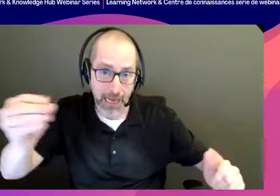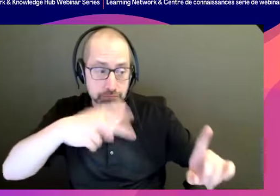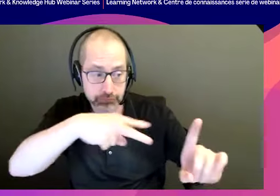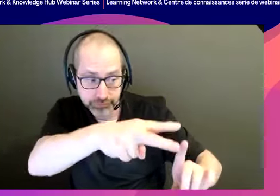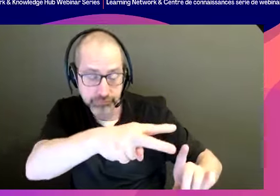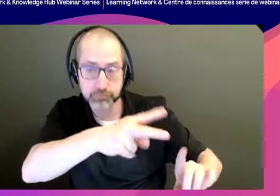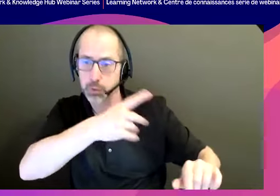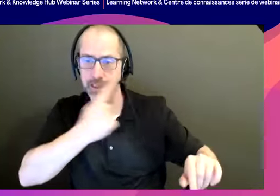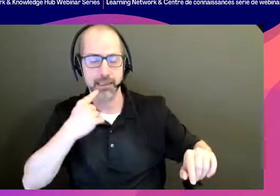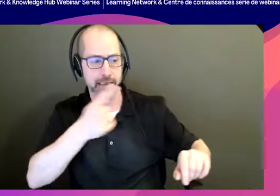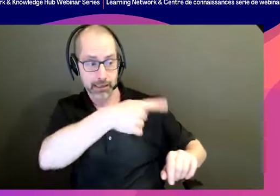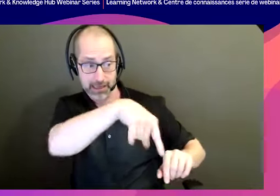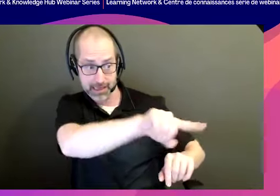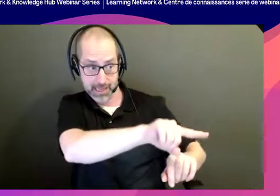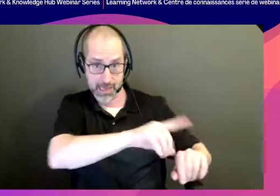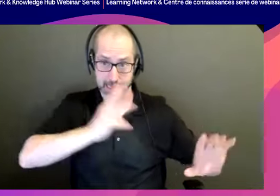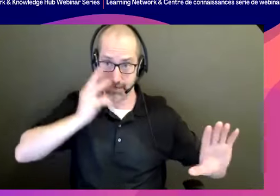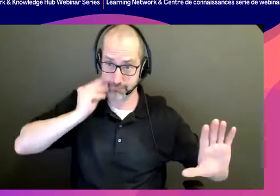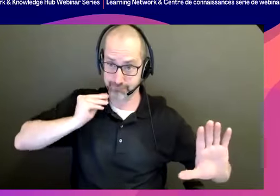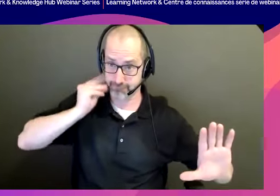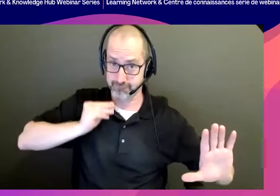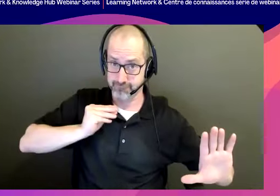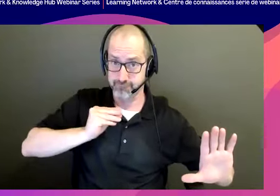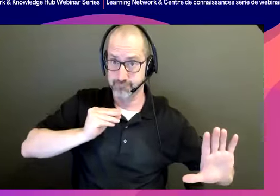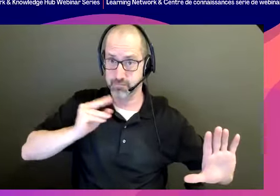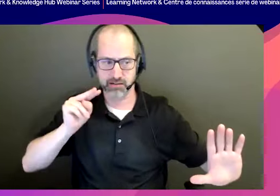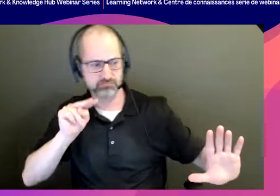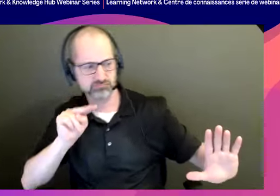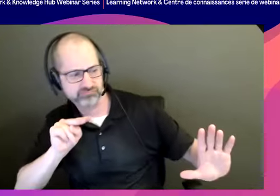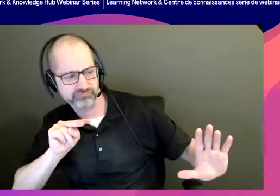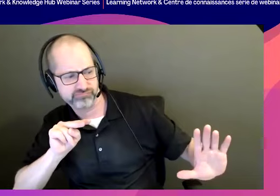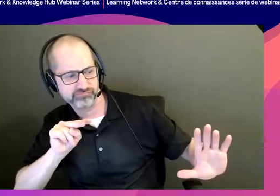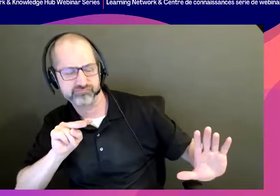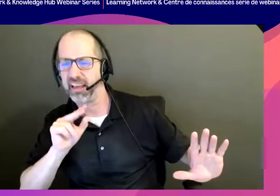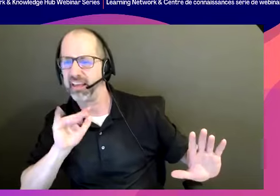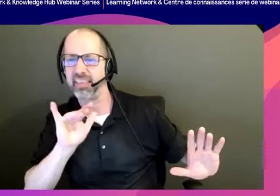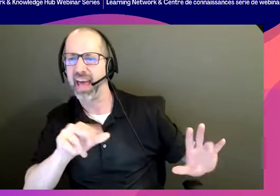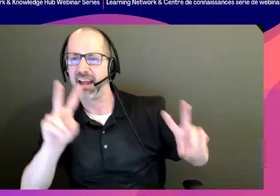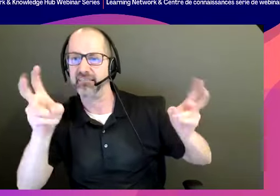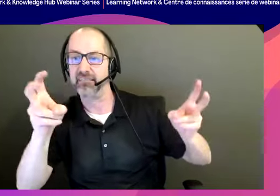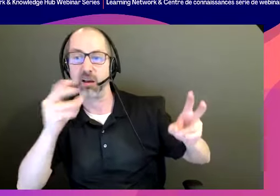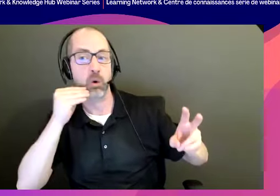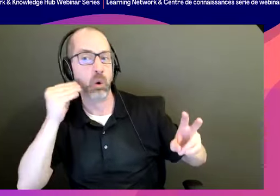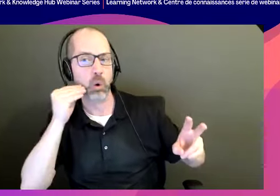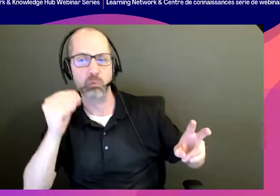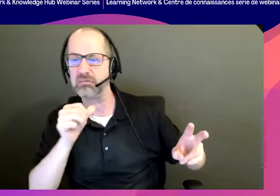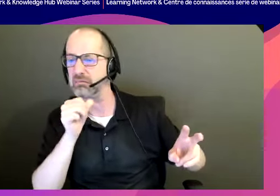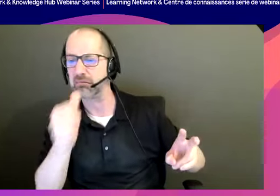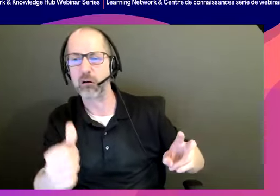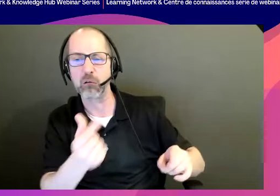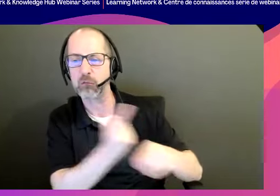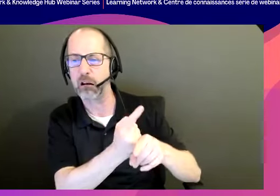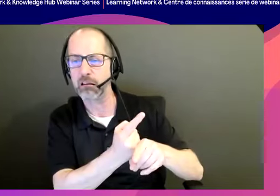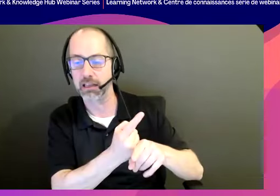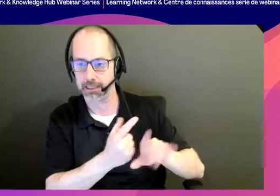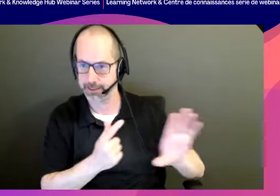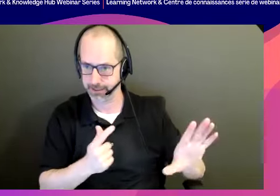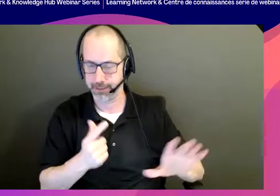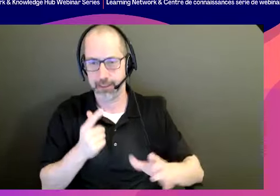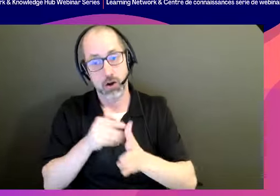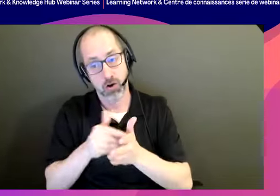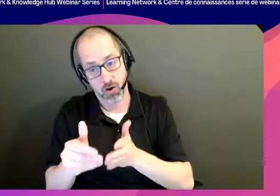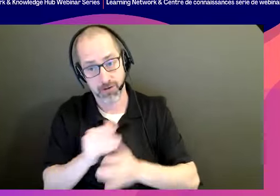to conclusions that it's an unfit home. I know of a situation, a police officer described